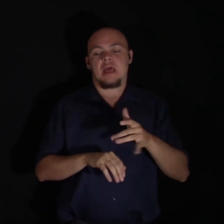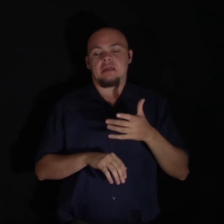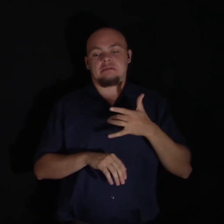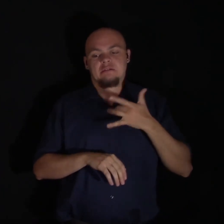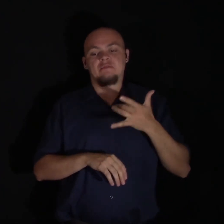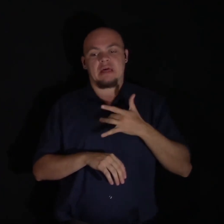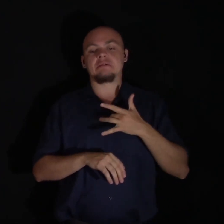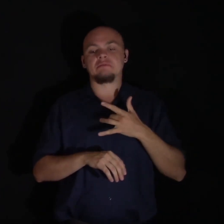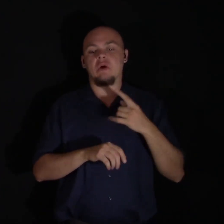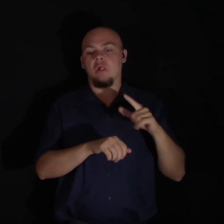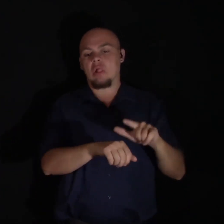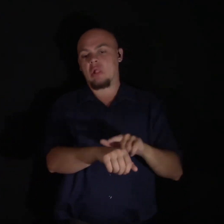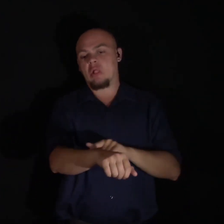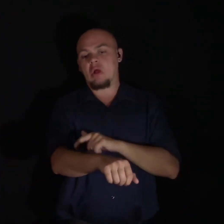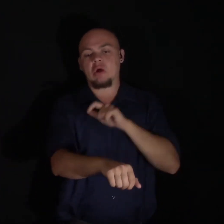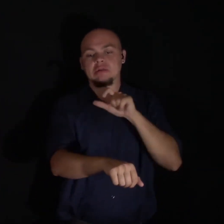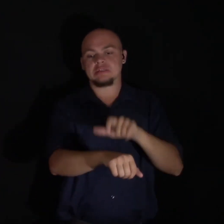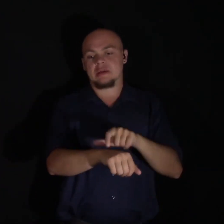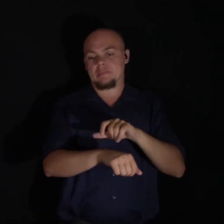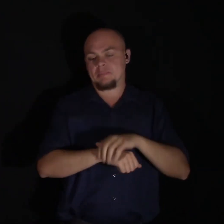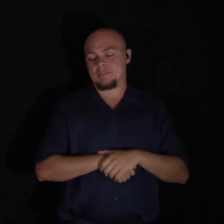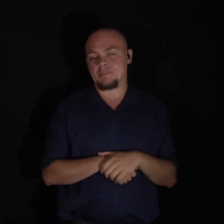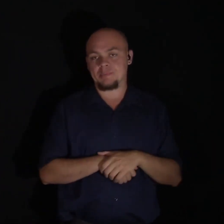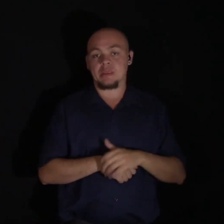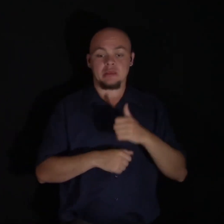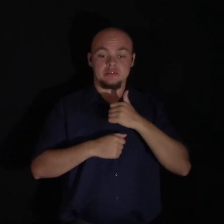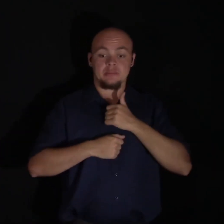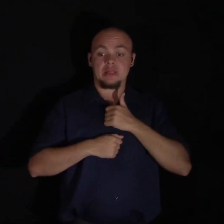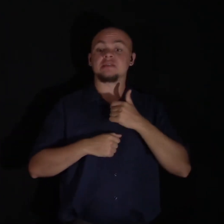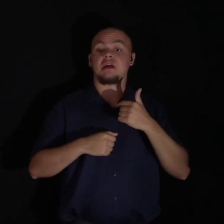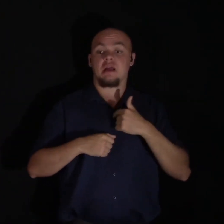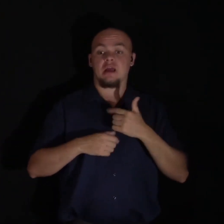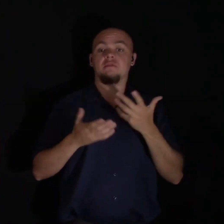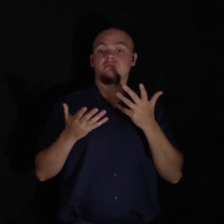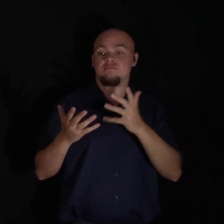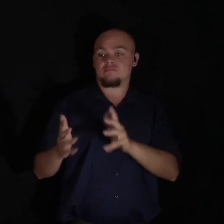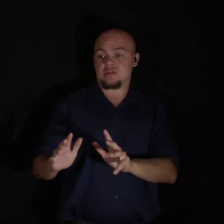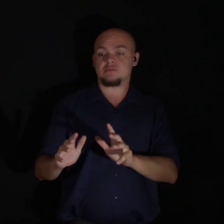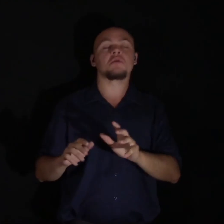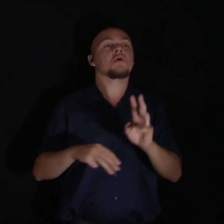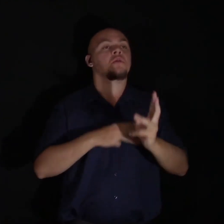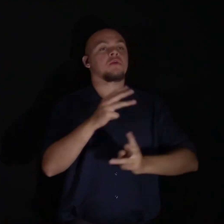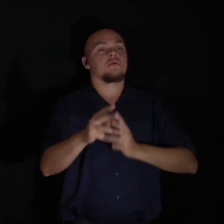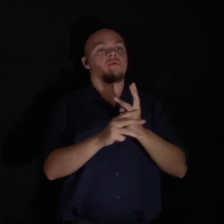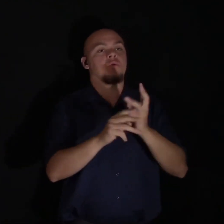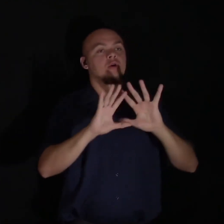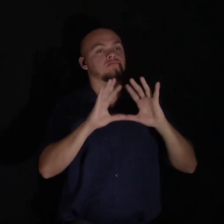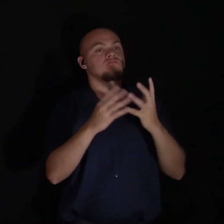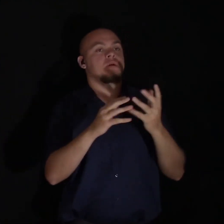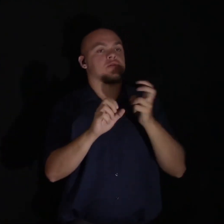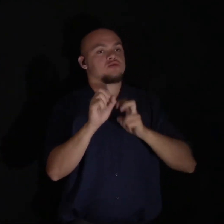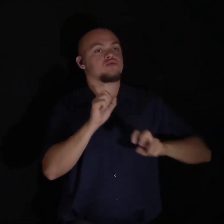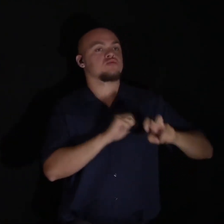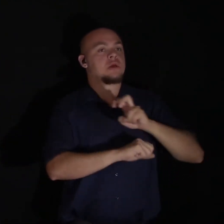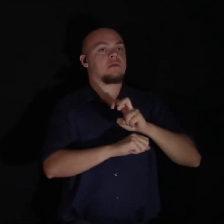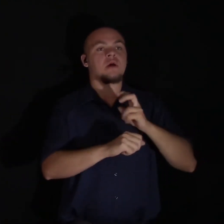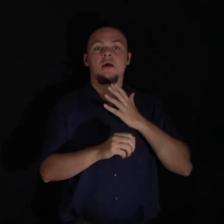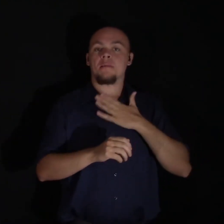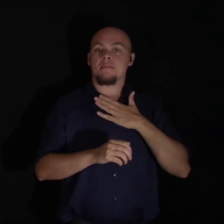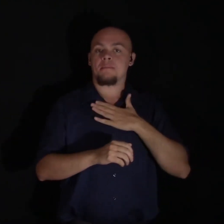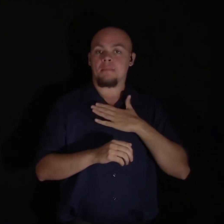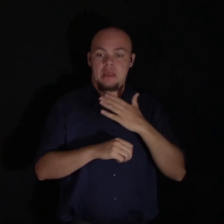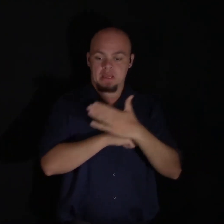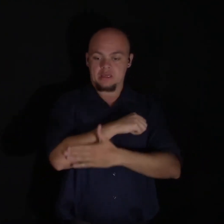too. So once I departed the military in 2006, I started traveling the world, trying to serve my country in other ways. I was in